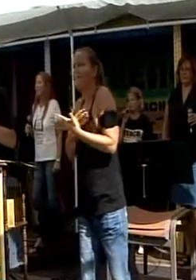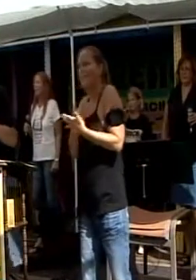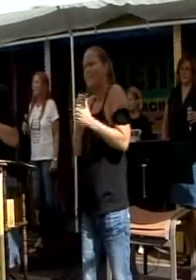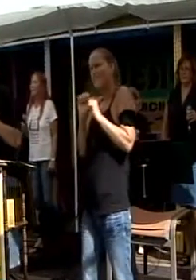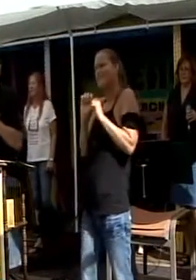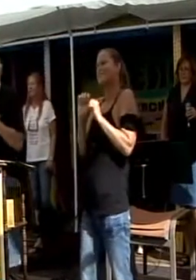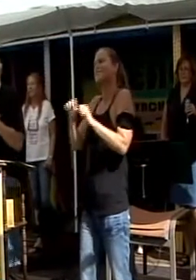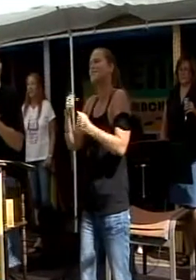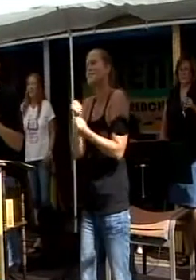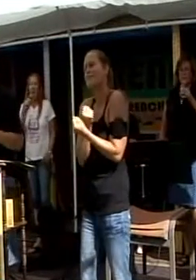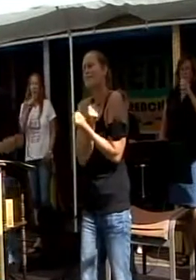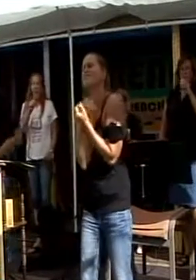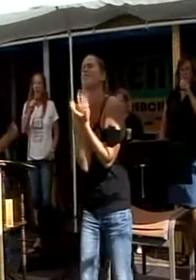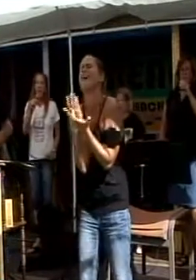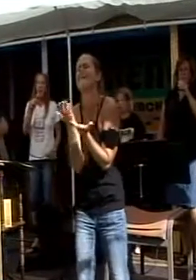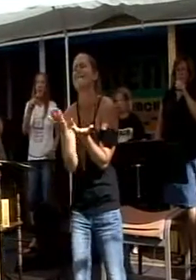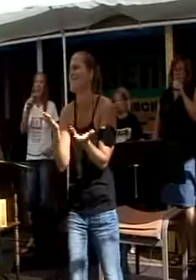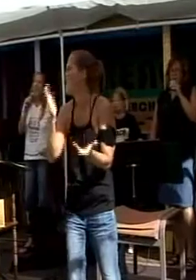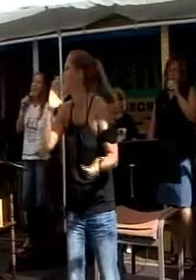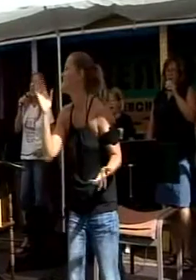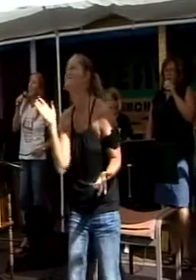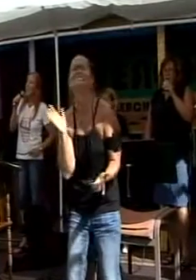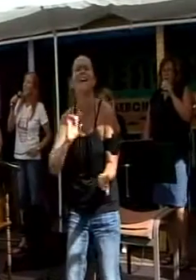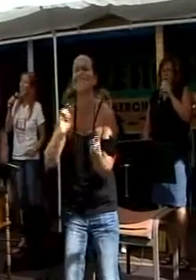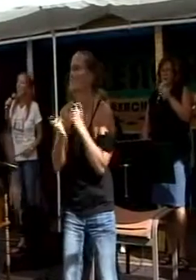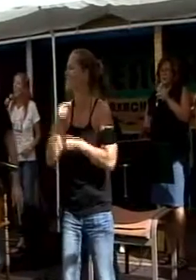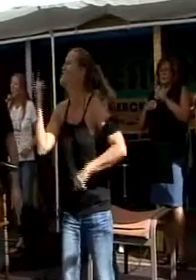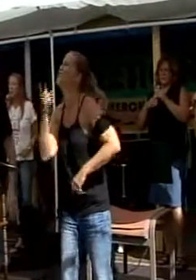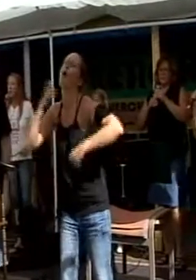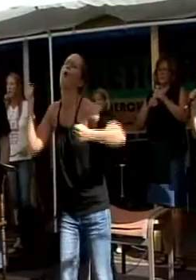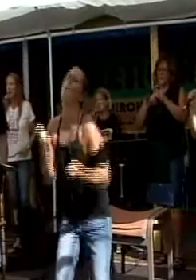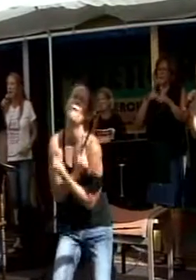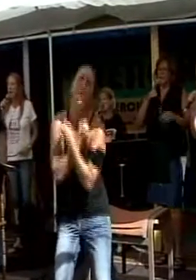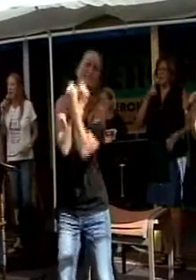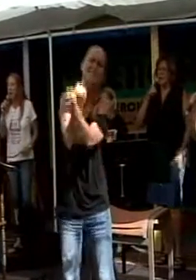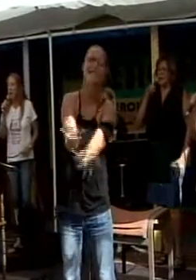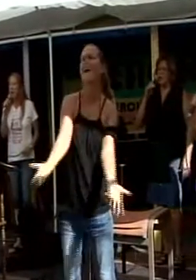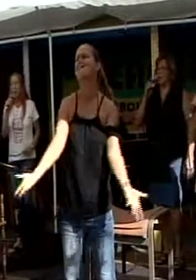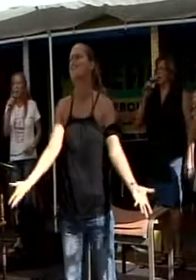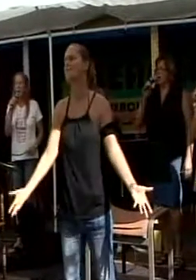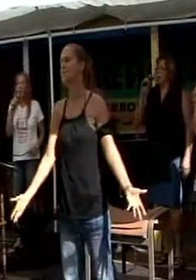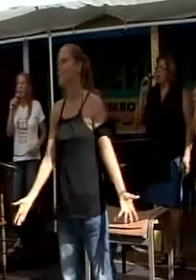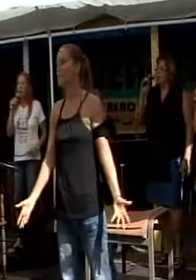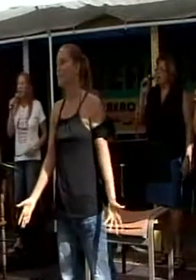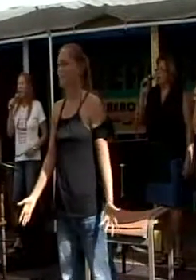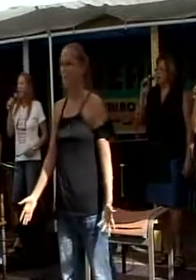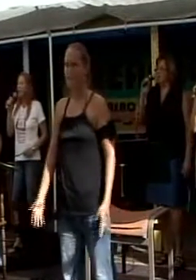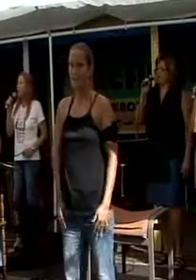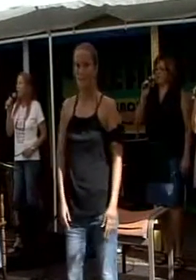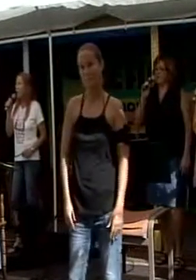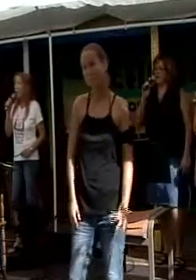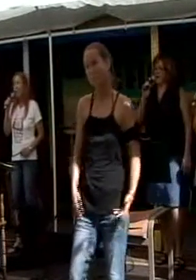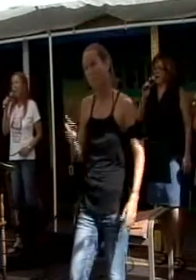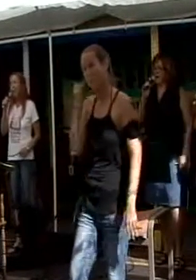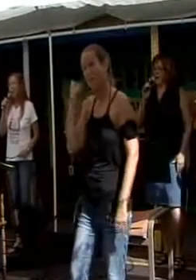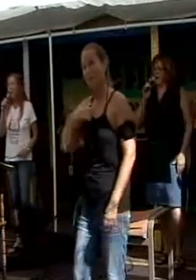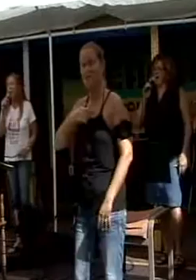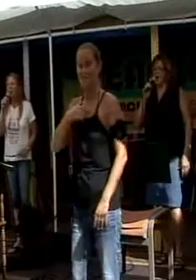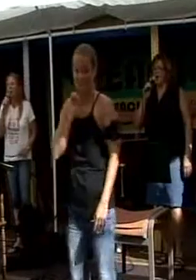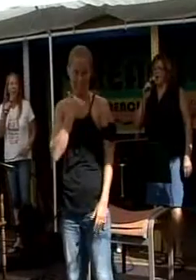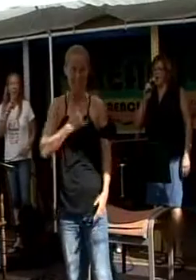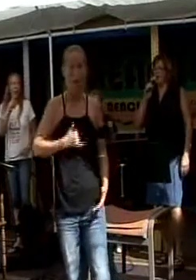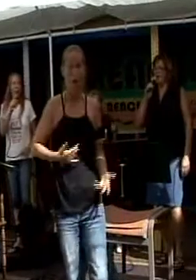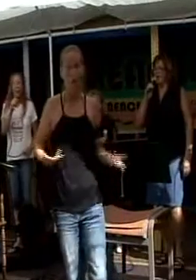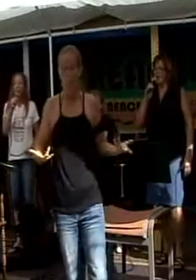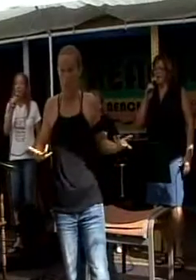not change. Never change. But what if I stumble and what if I